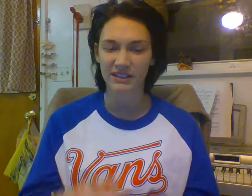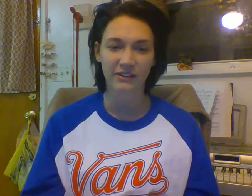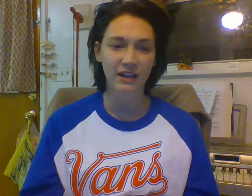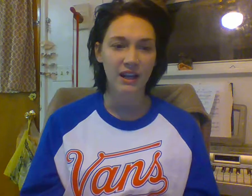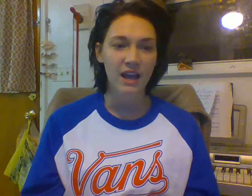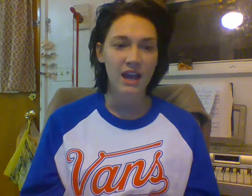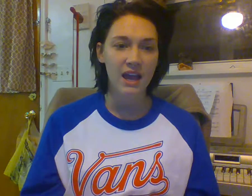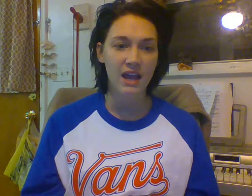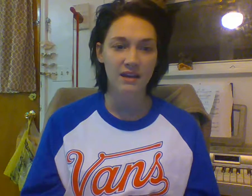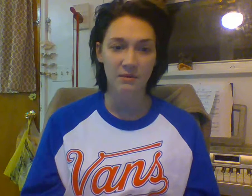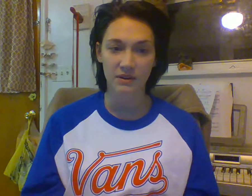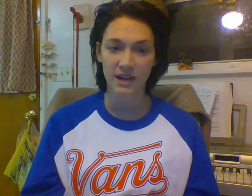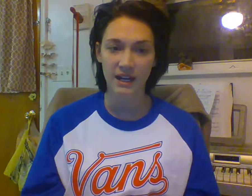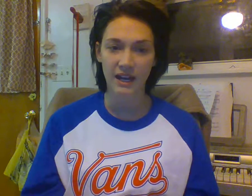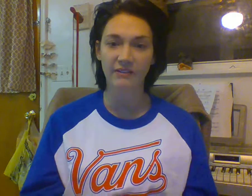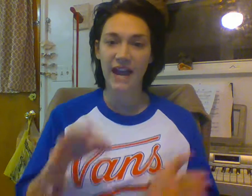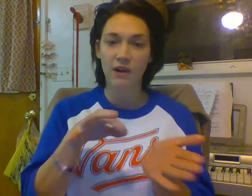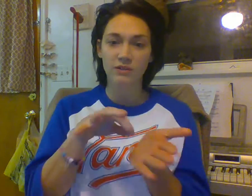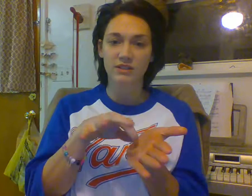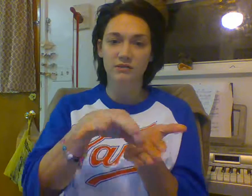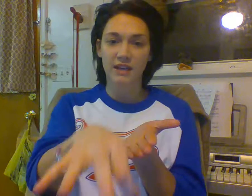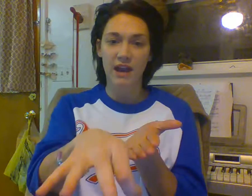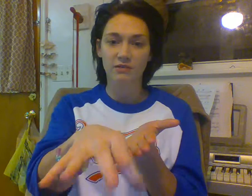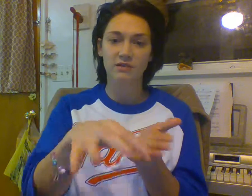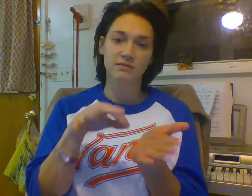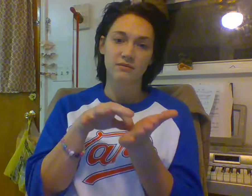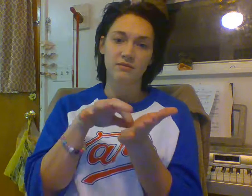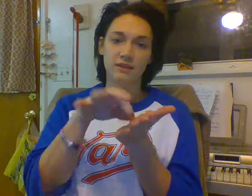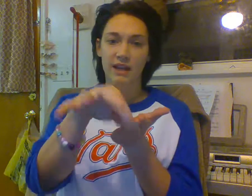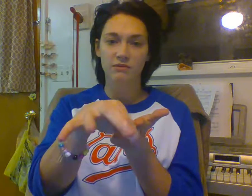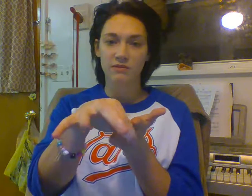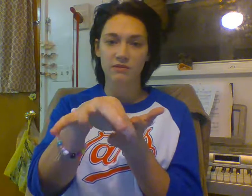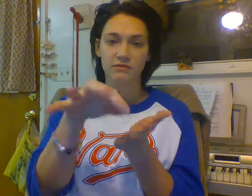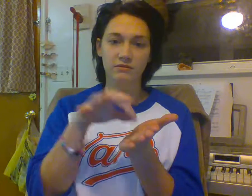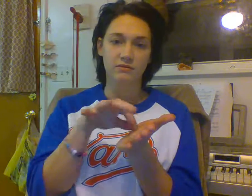different. And number 9, I have count. So count.